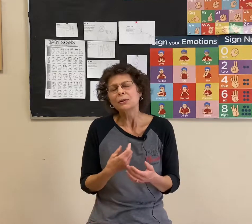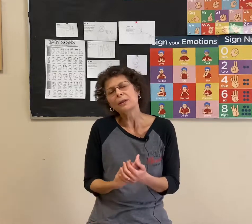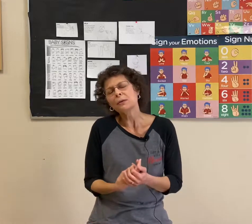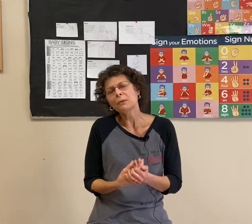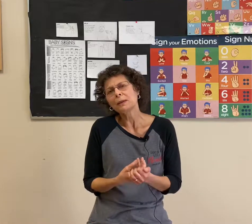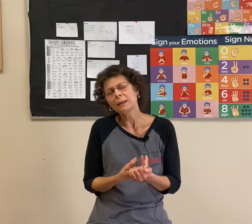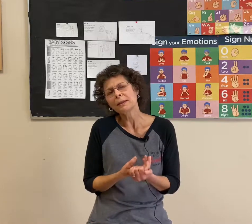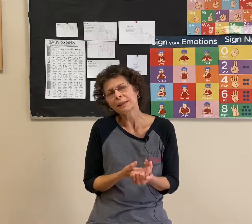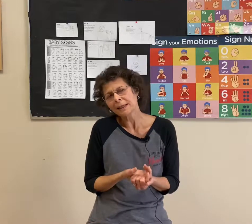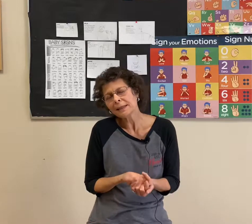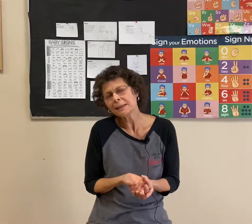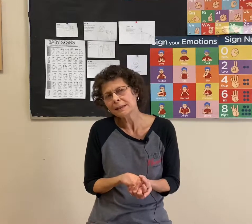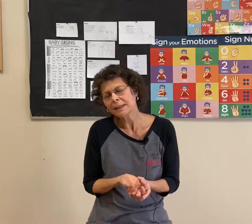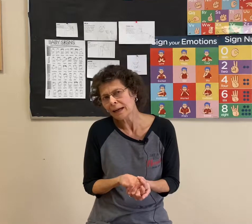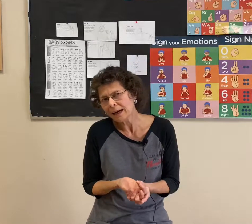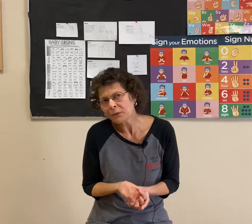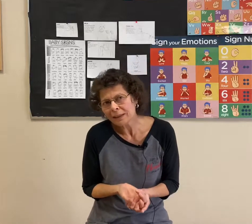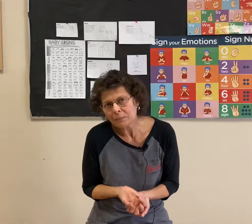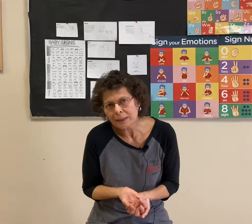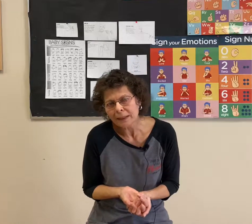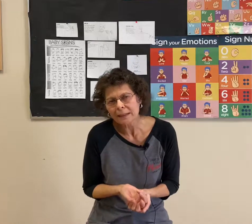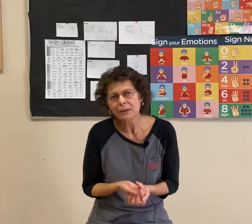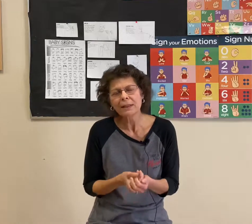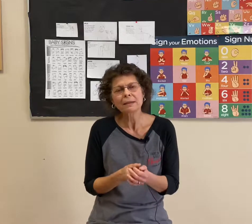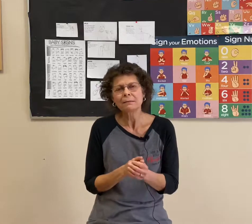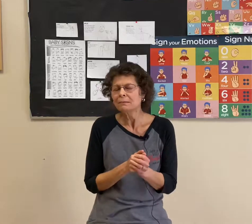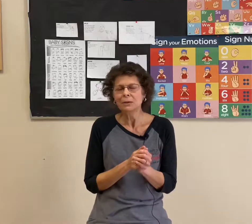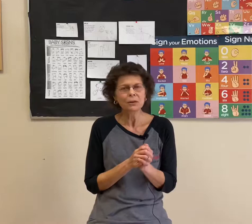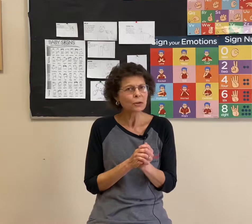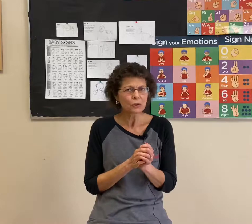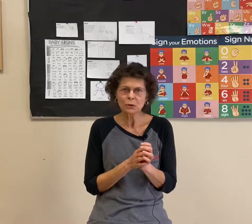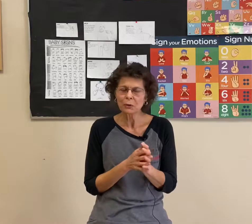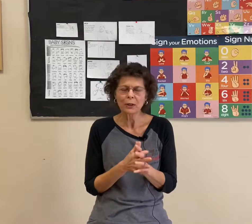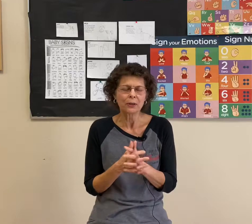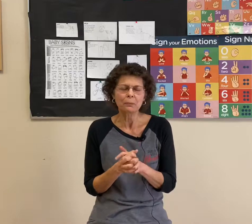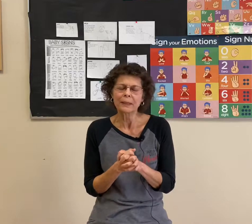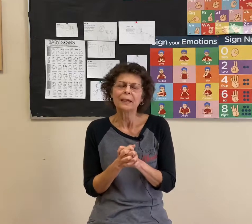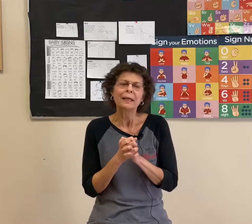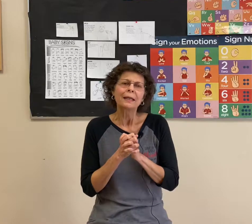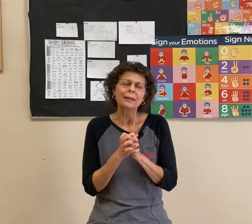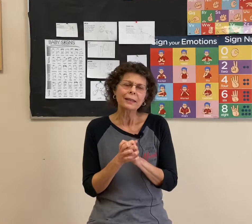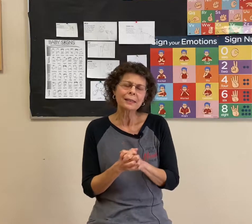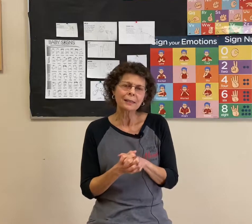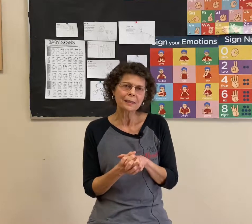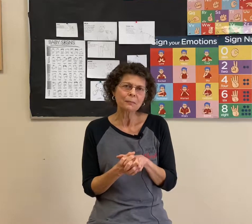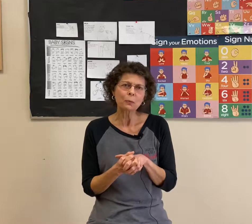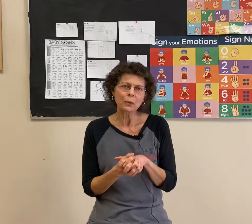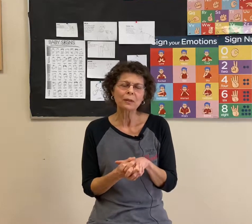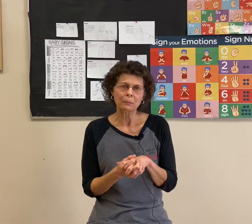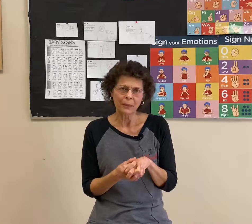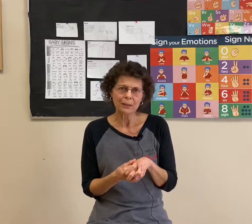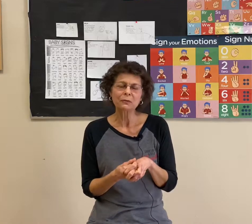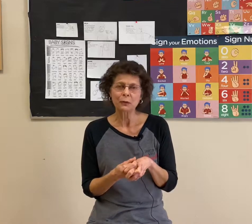So the signs that I recommend, and you can choose your own, but the things that seem to work the best for